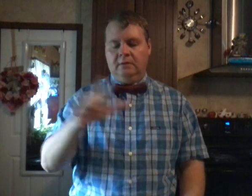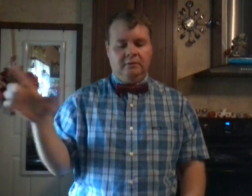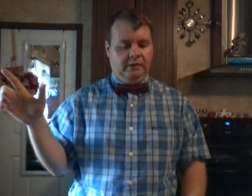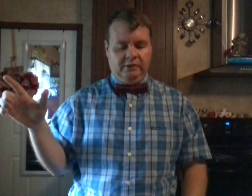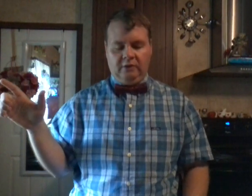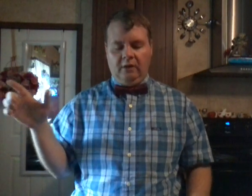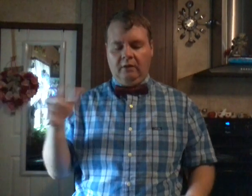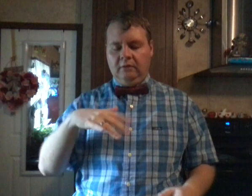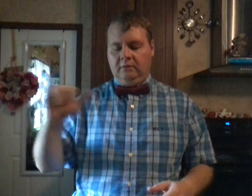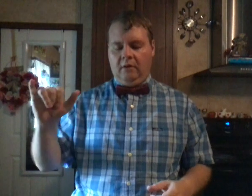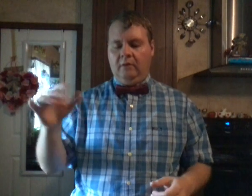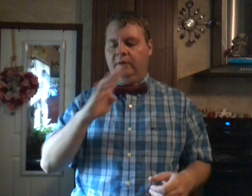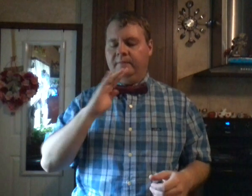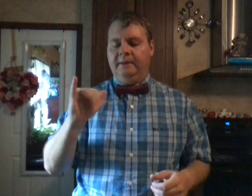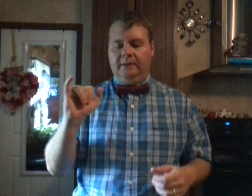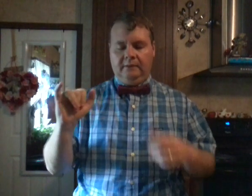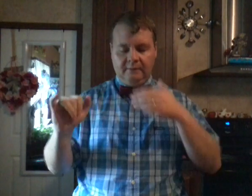and just all all their being